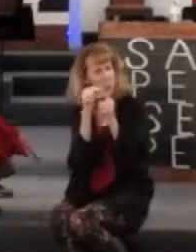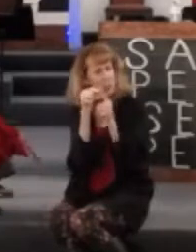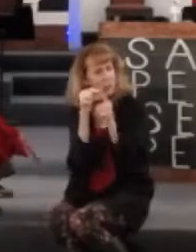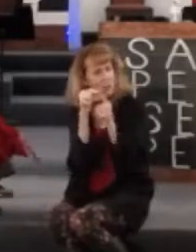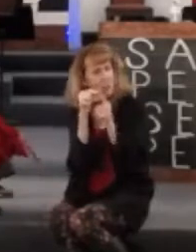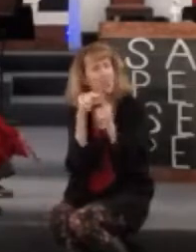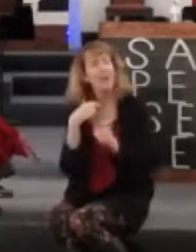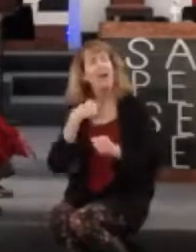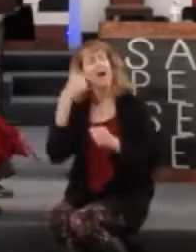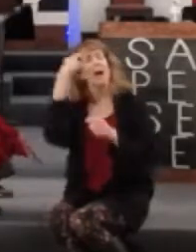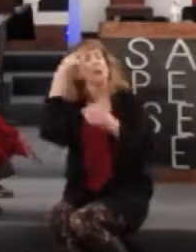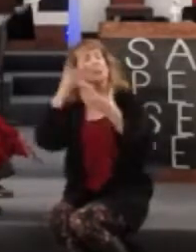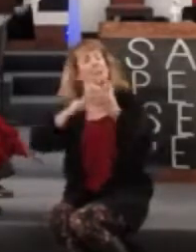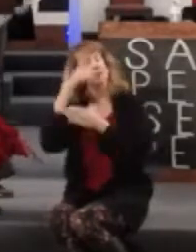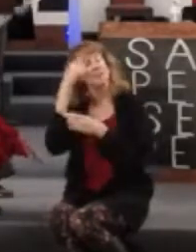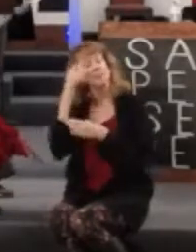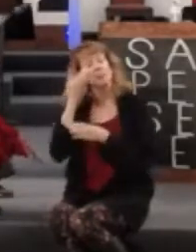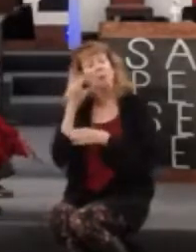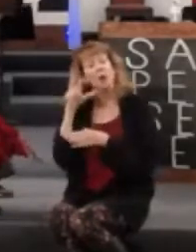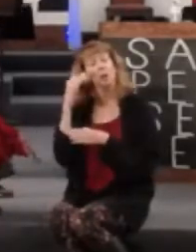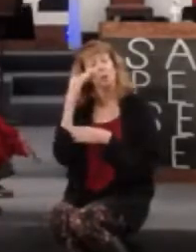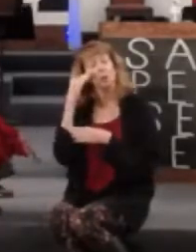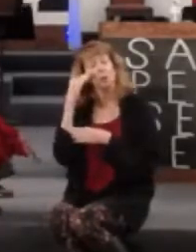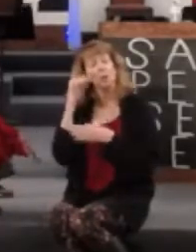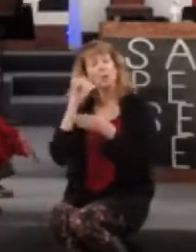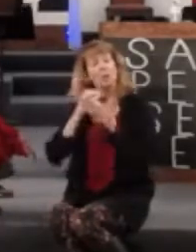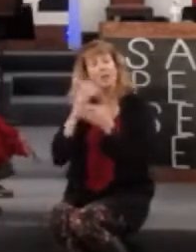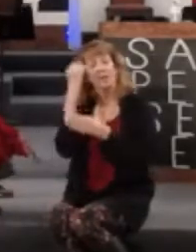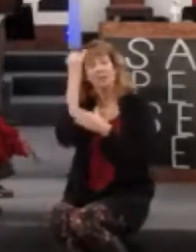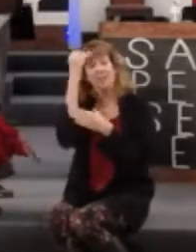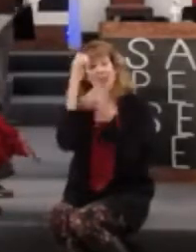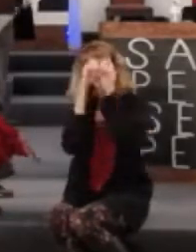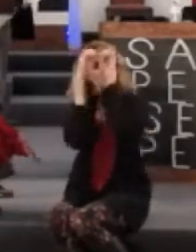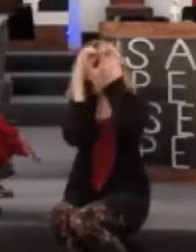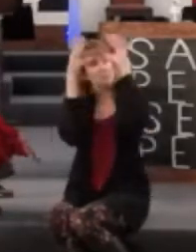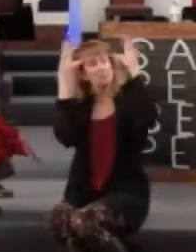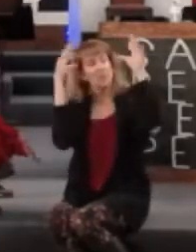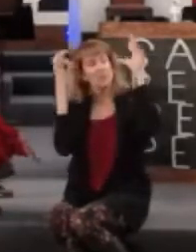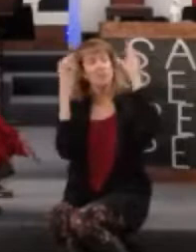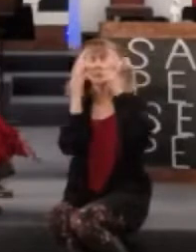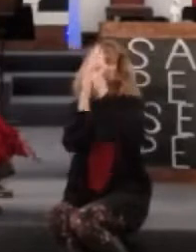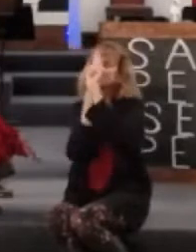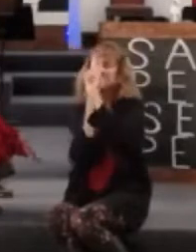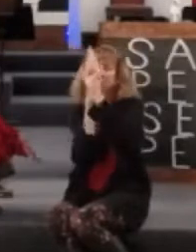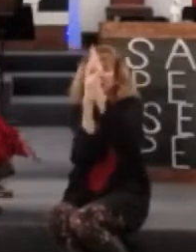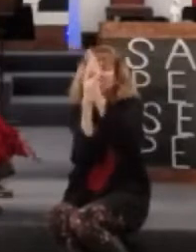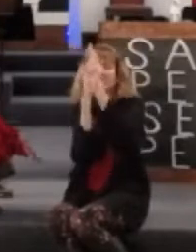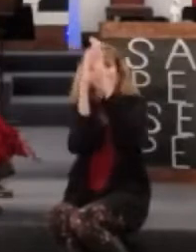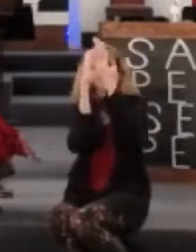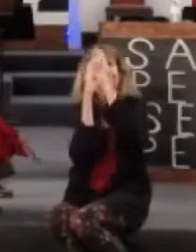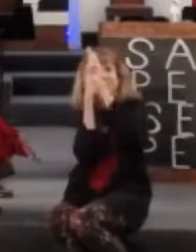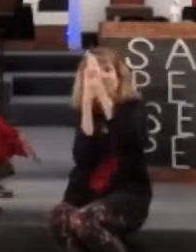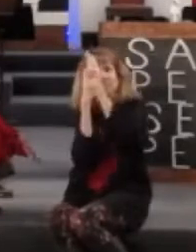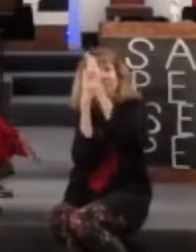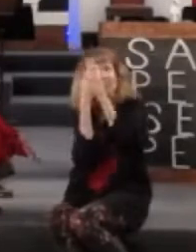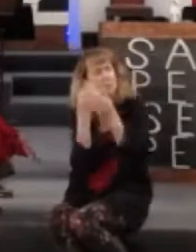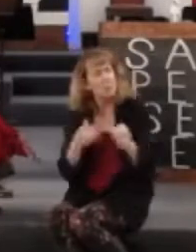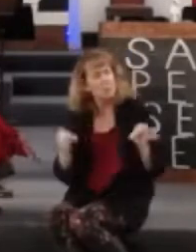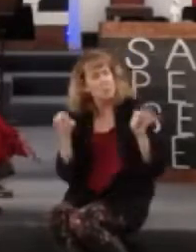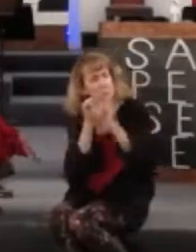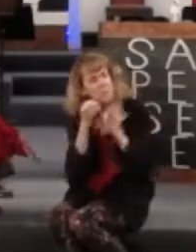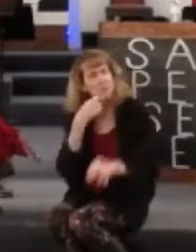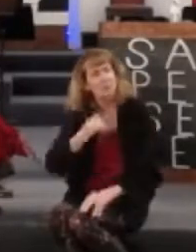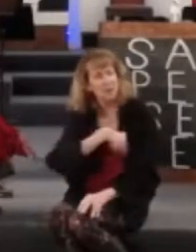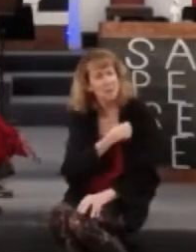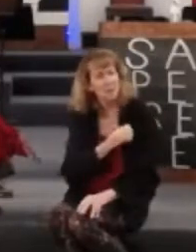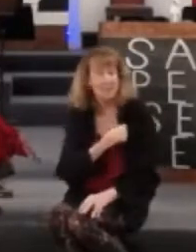I believe it's because Paul knew how difficult this idea of submitting is for us as humans. It goes